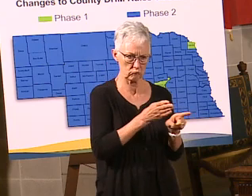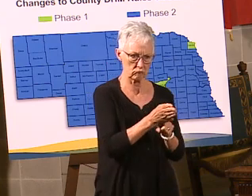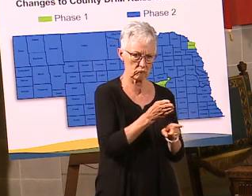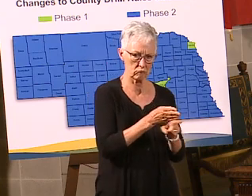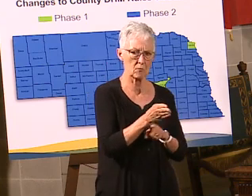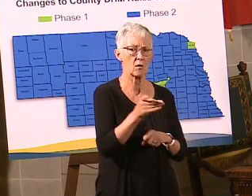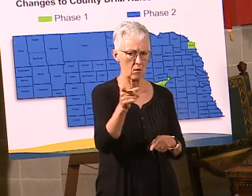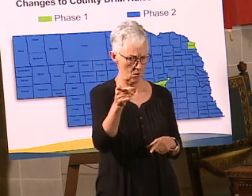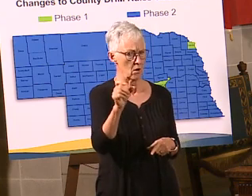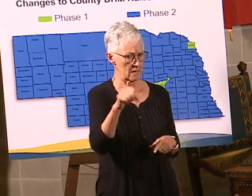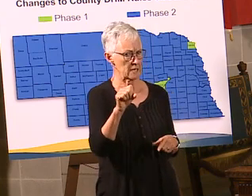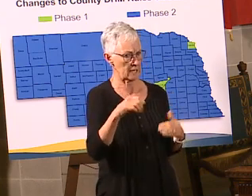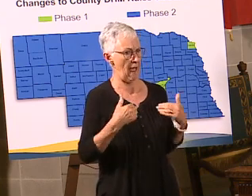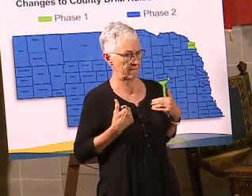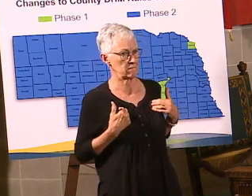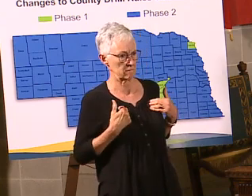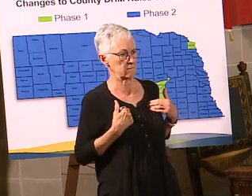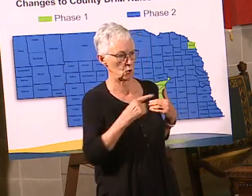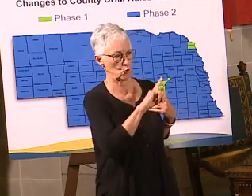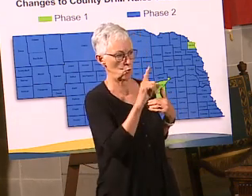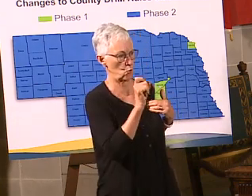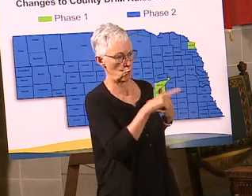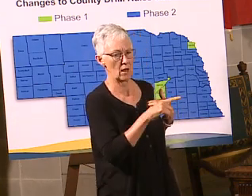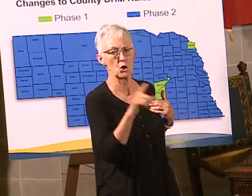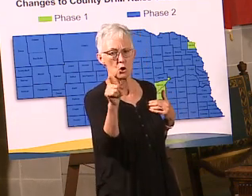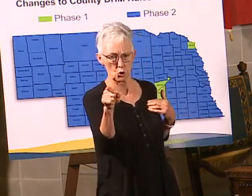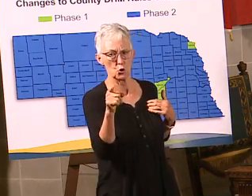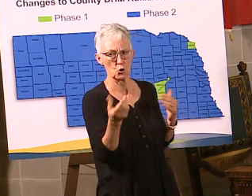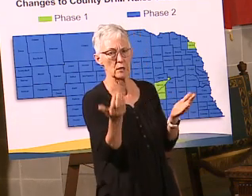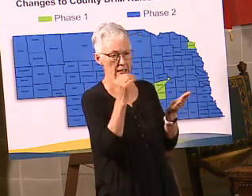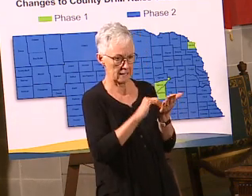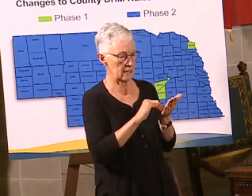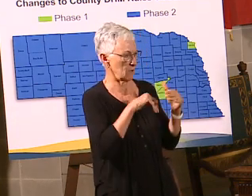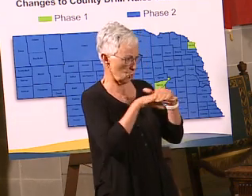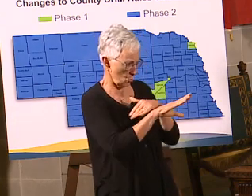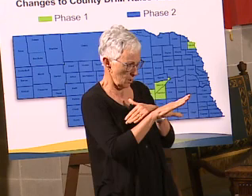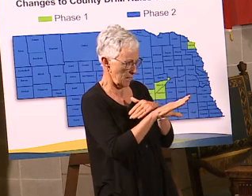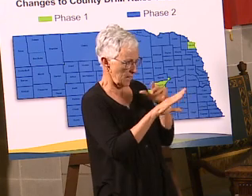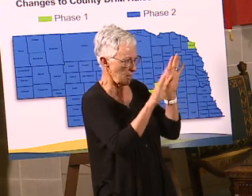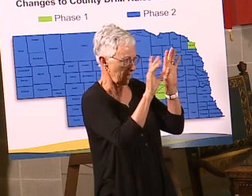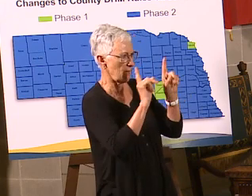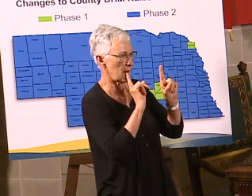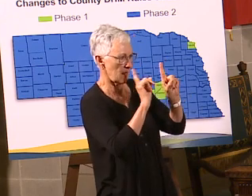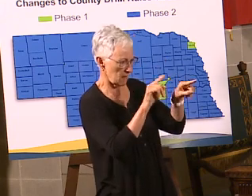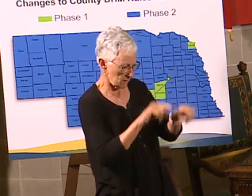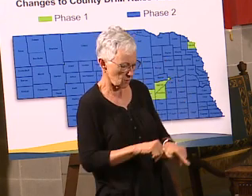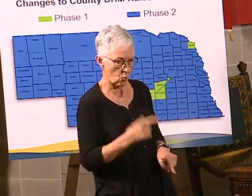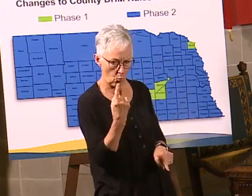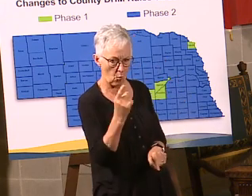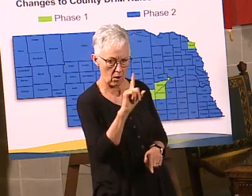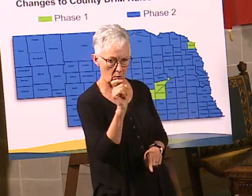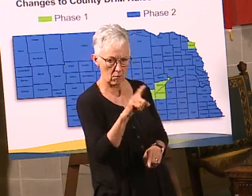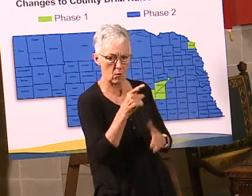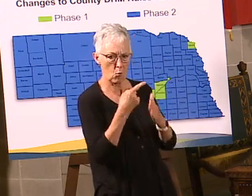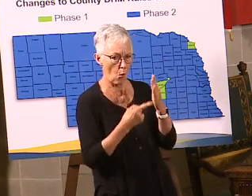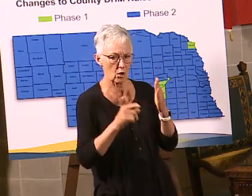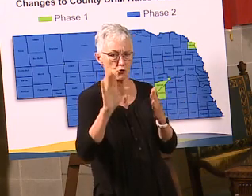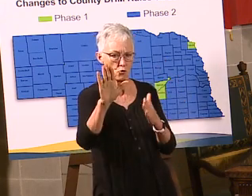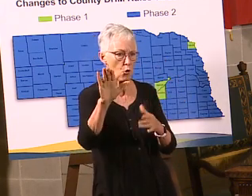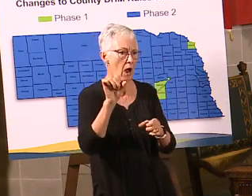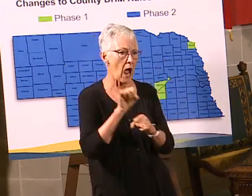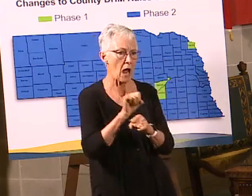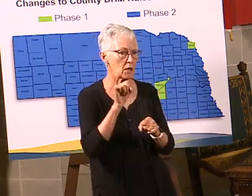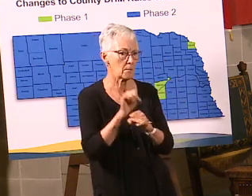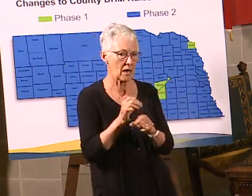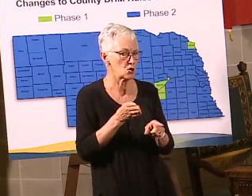way to go back in. So if you just go back to testnebraska.com, fill out the survey all over again, you'll see that one of the questions is, what is your occupation? We have time